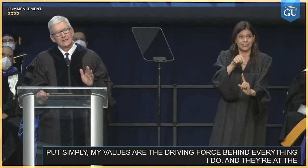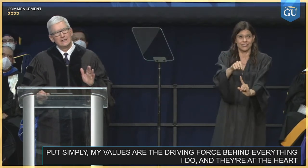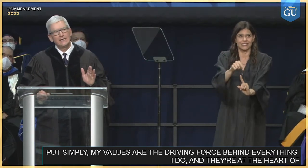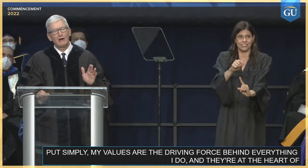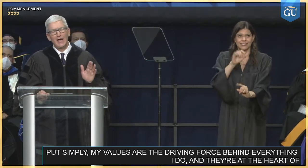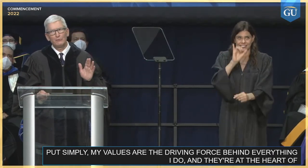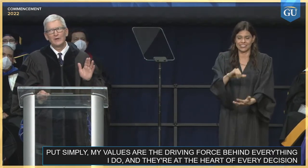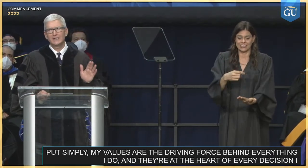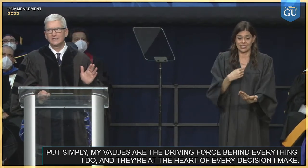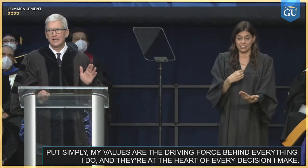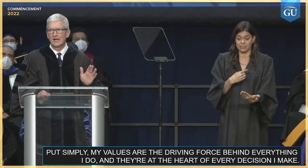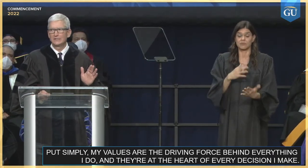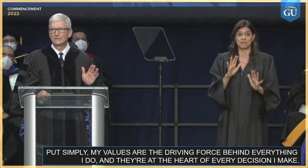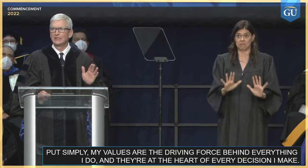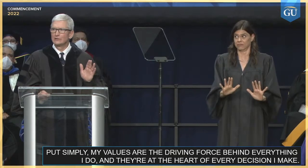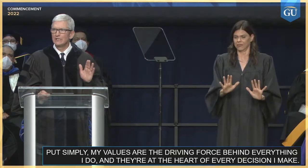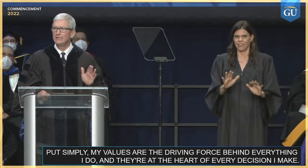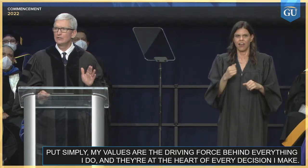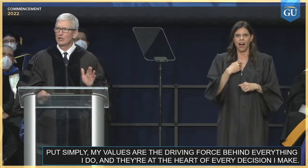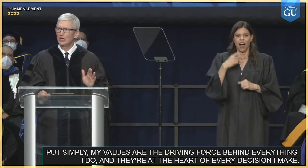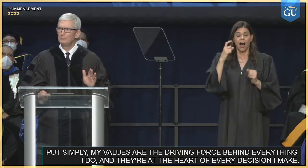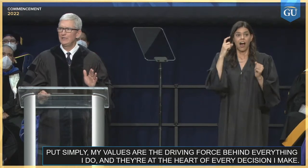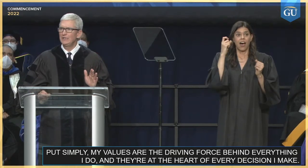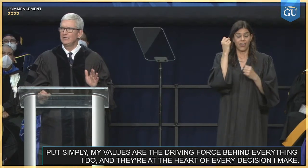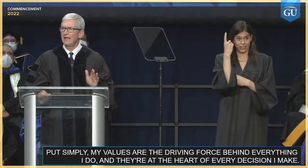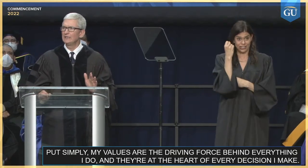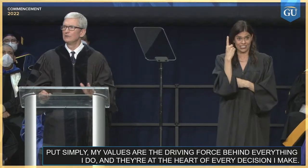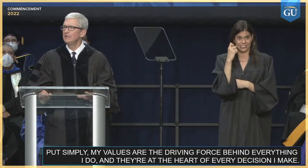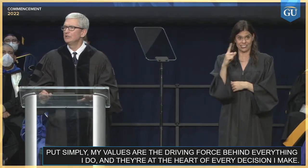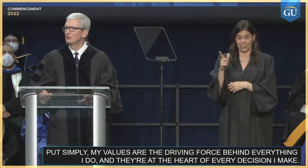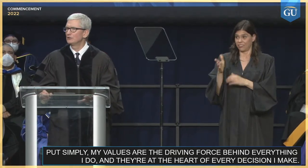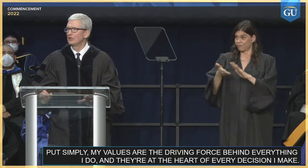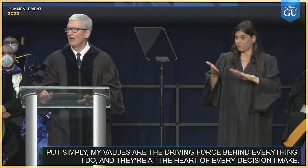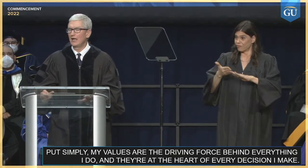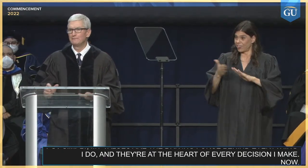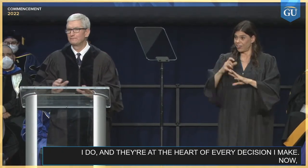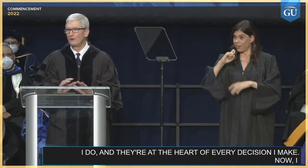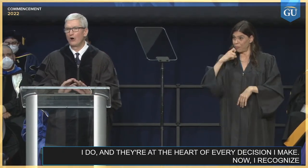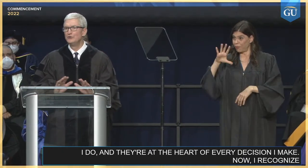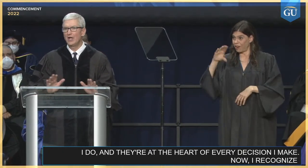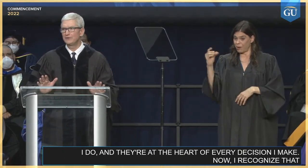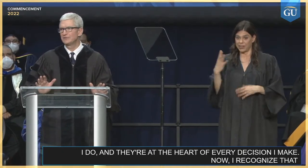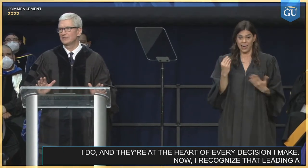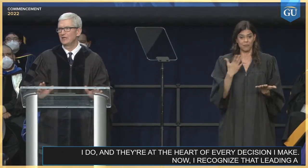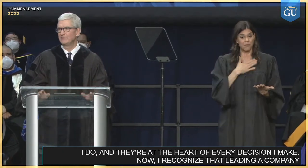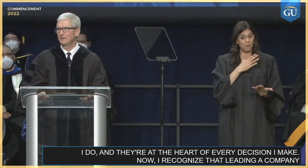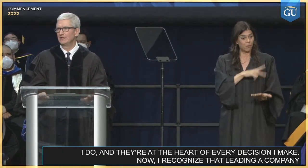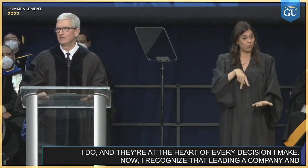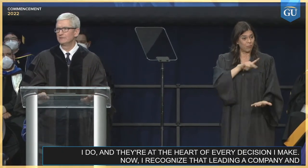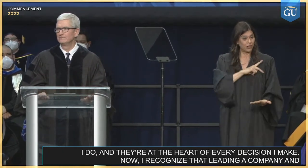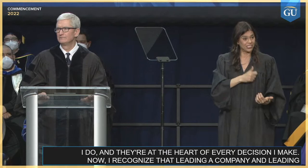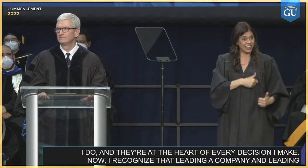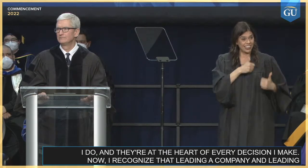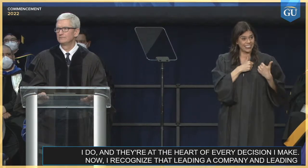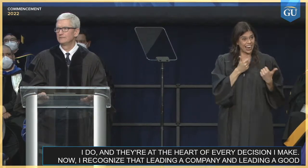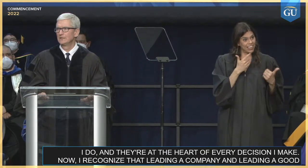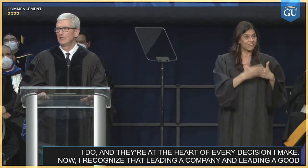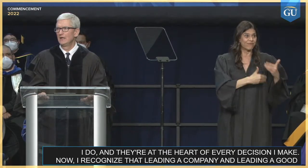Now, I recognize that leading a company and leading a good life are not the same thing.